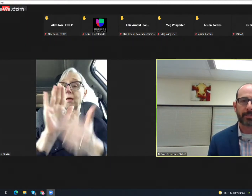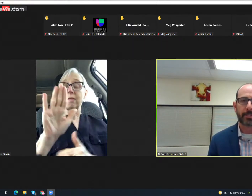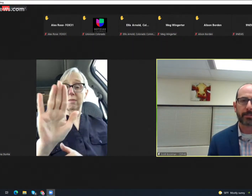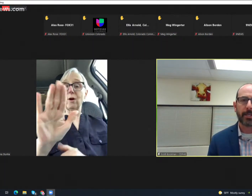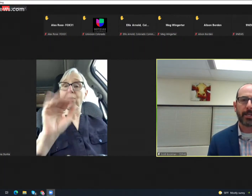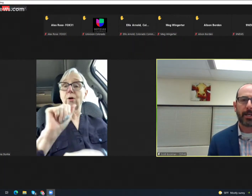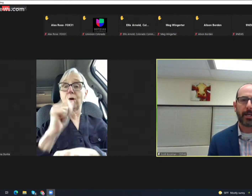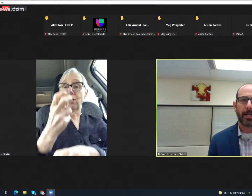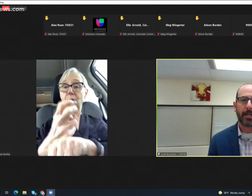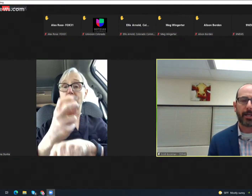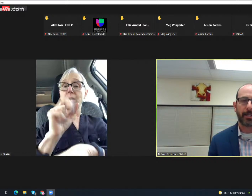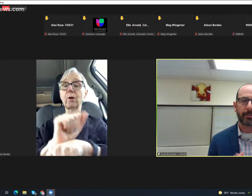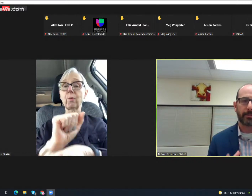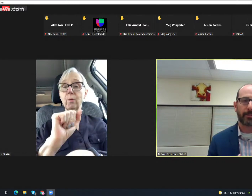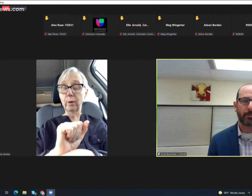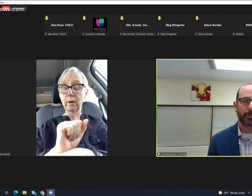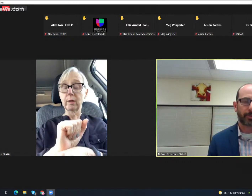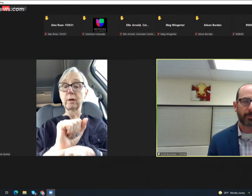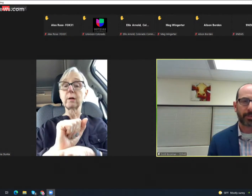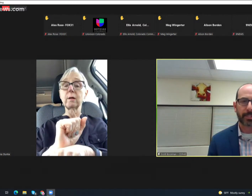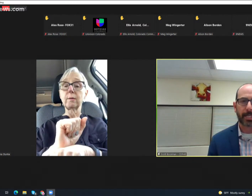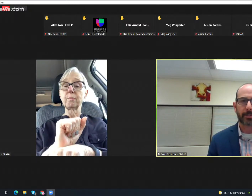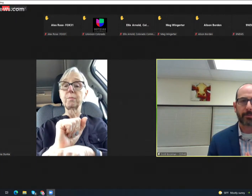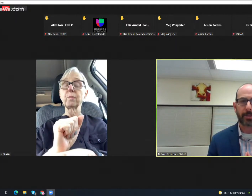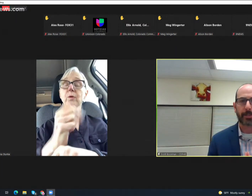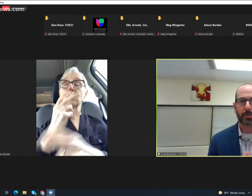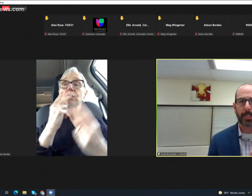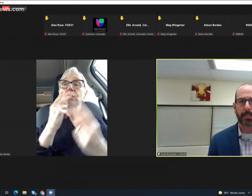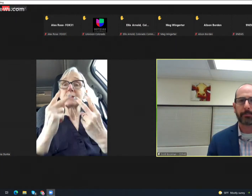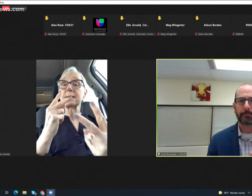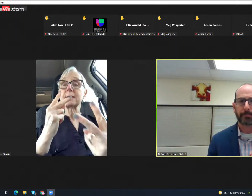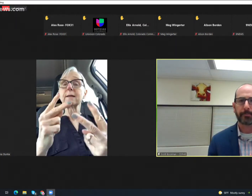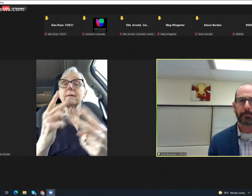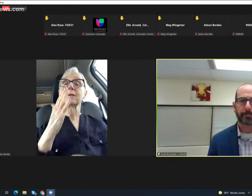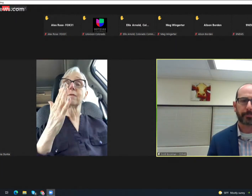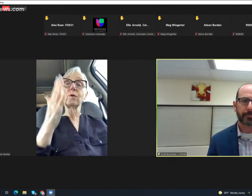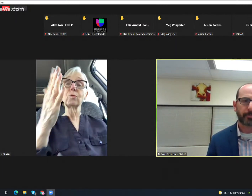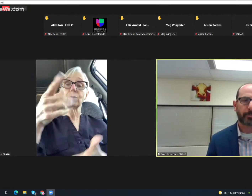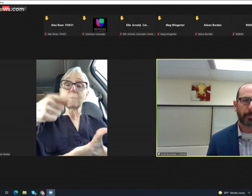a regular basis. And we'll see where things take us over the next week.